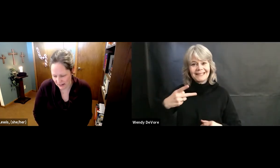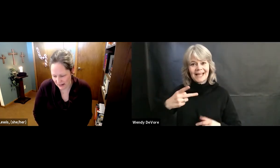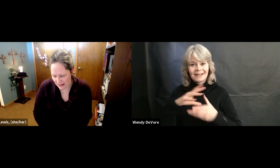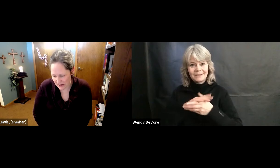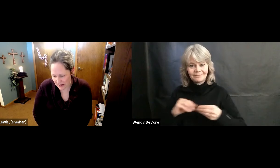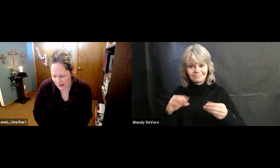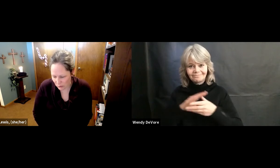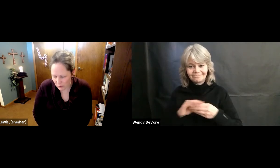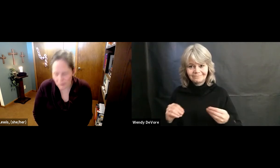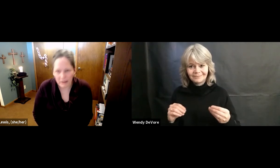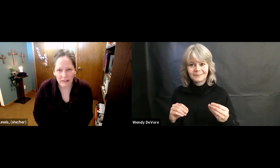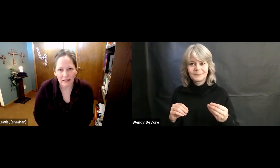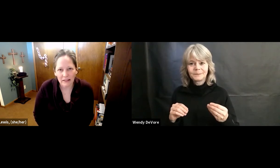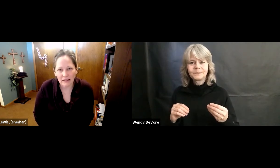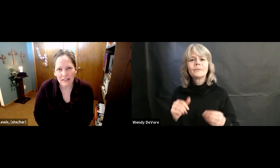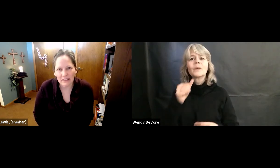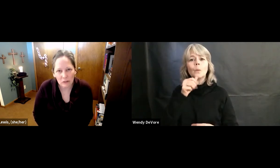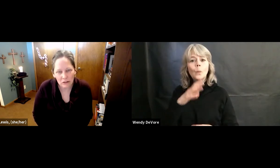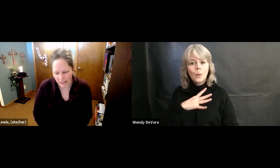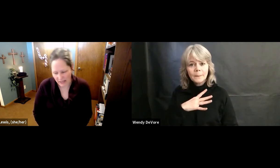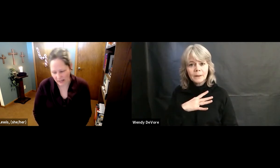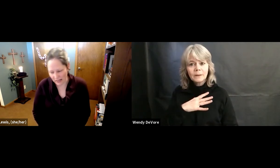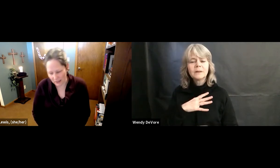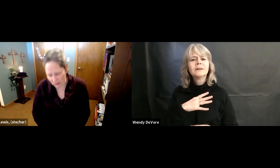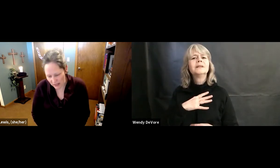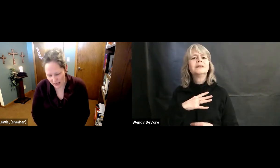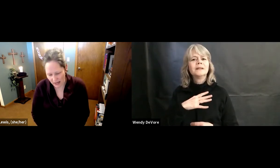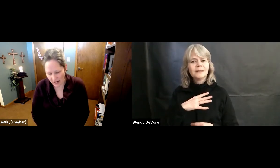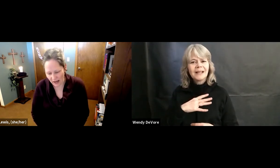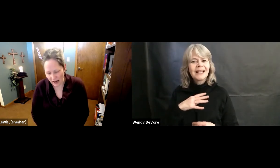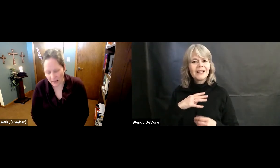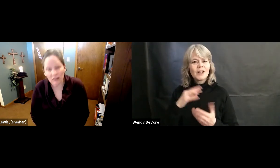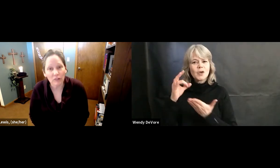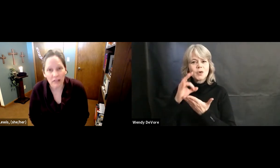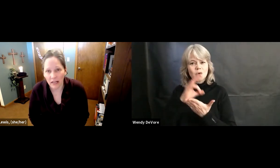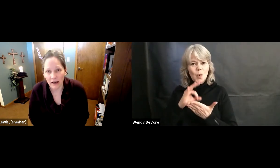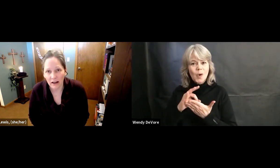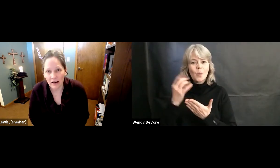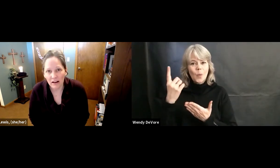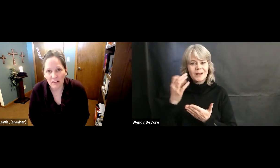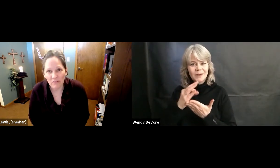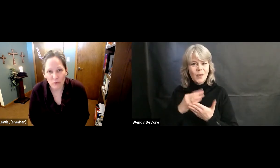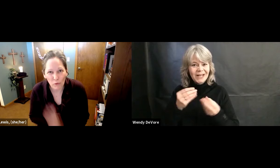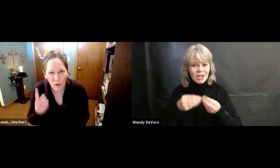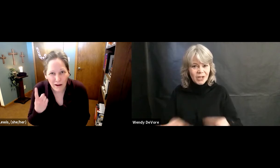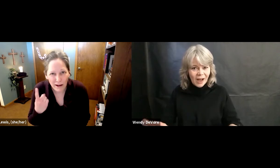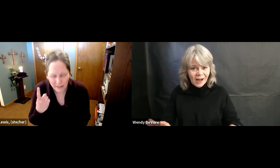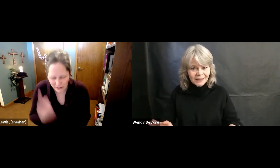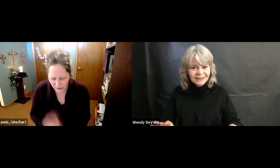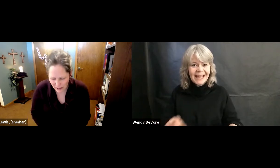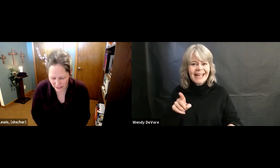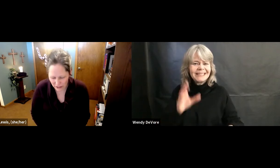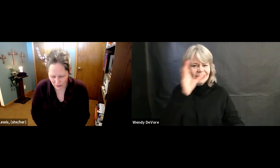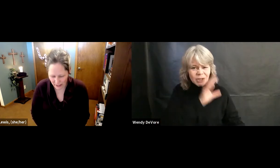lesson, the woman is looking and looking and looking for